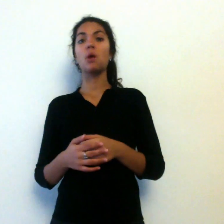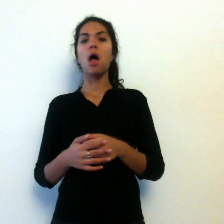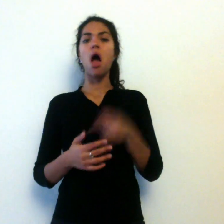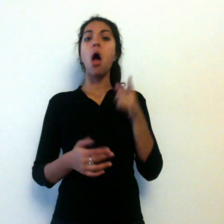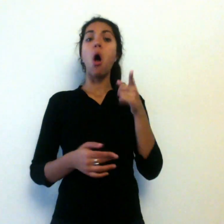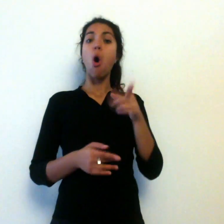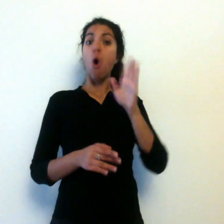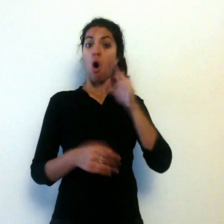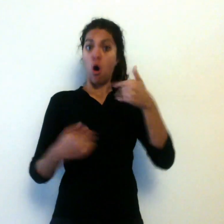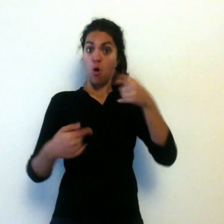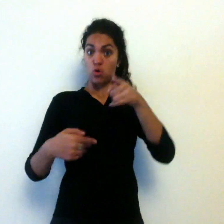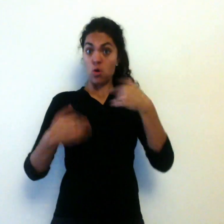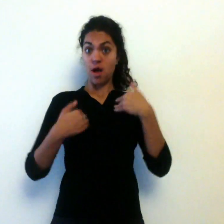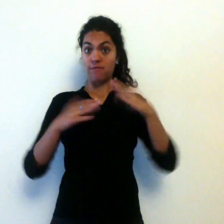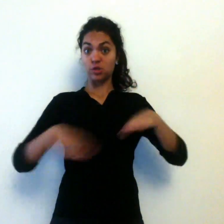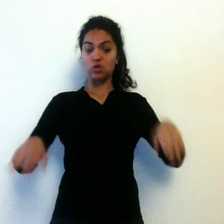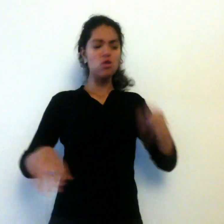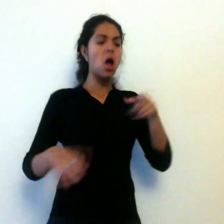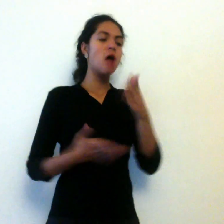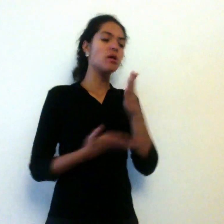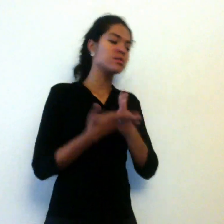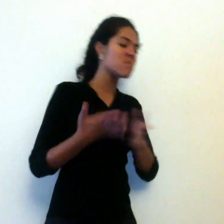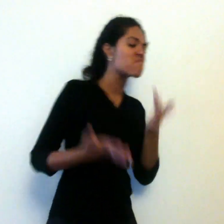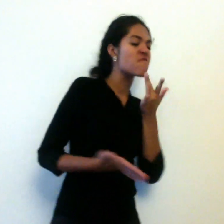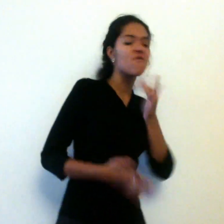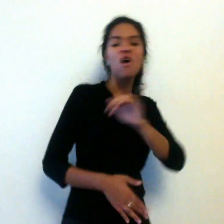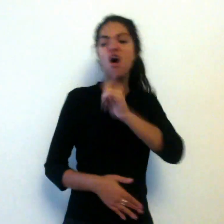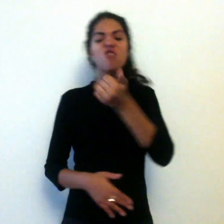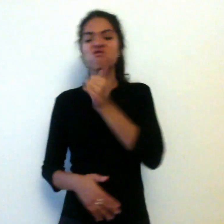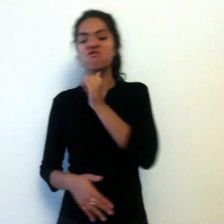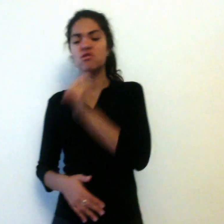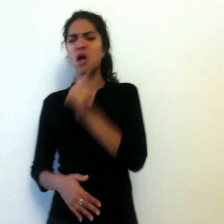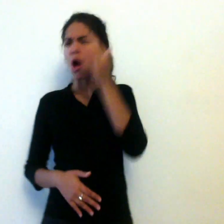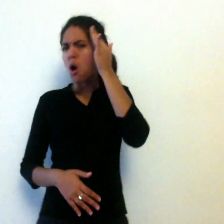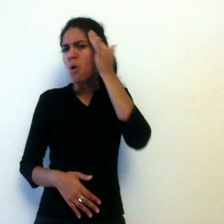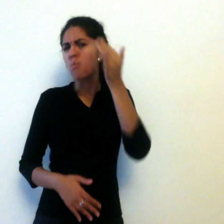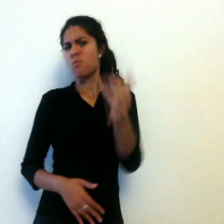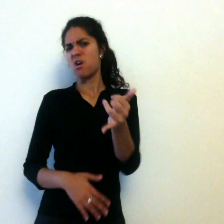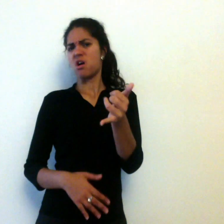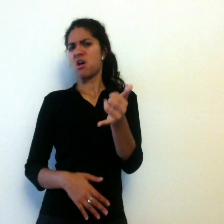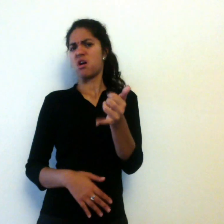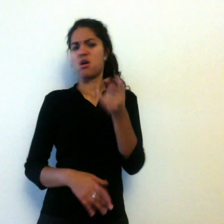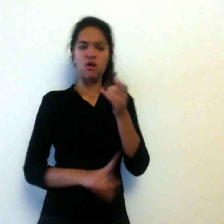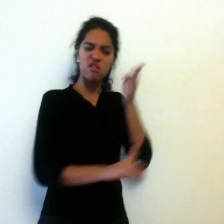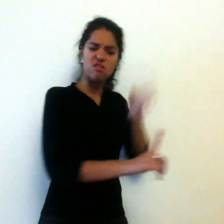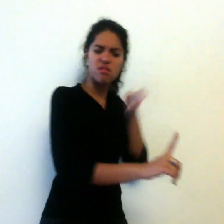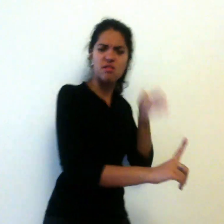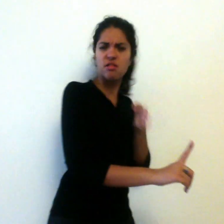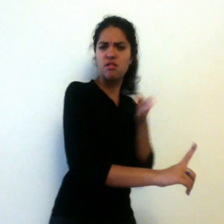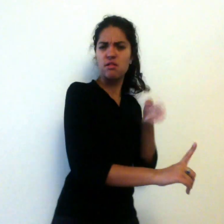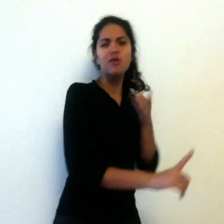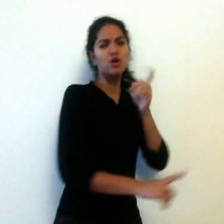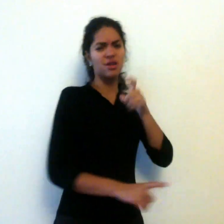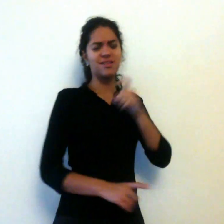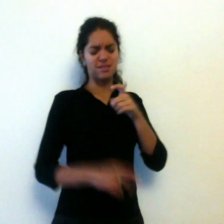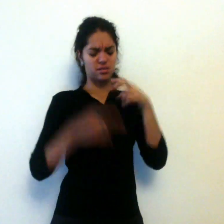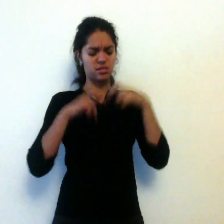so. Jacob was raised, and I'm not saying any intention was obviously present. The fact of the matter is, it is